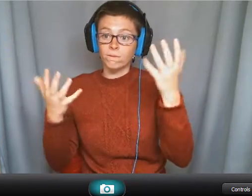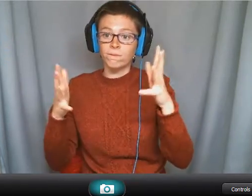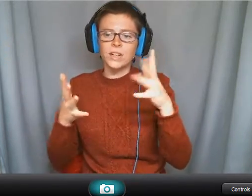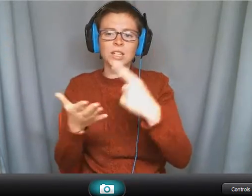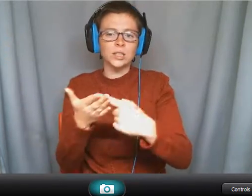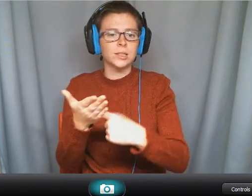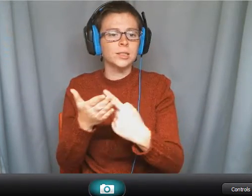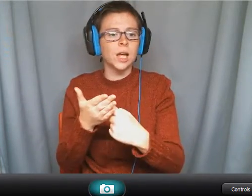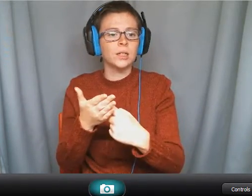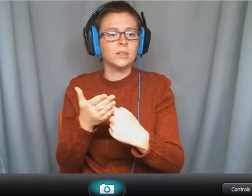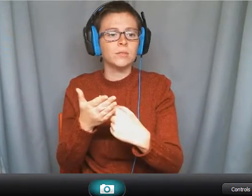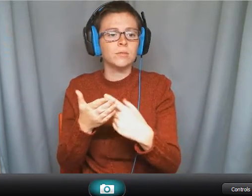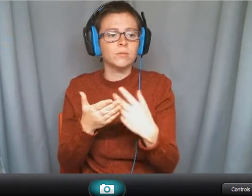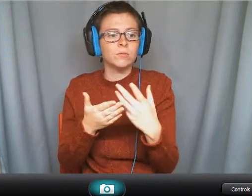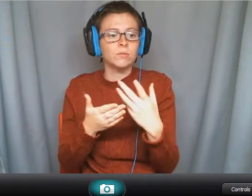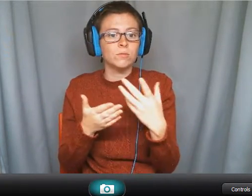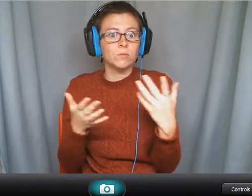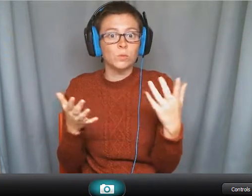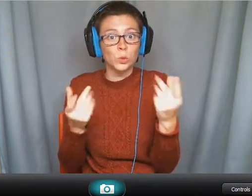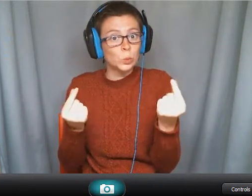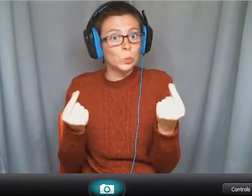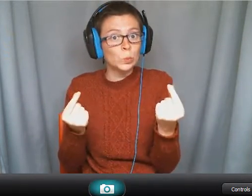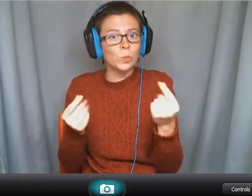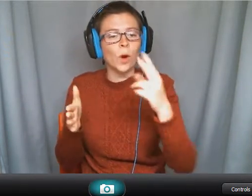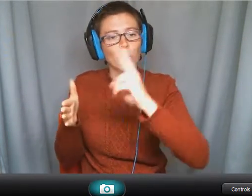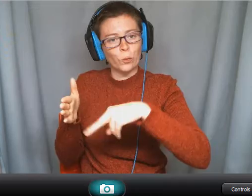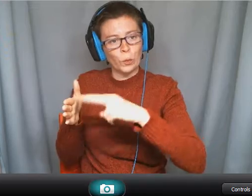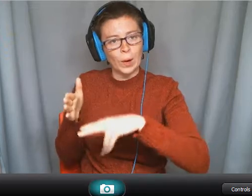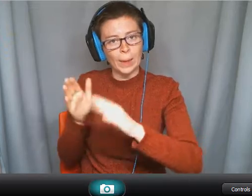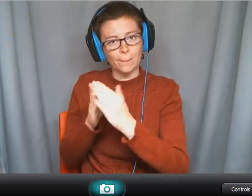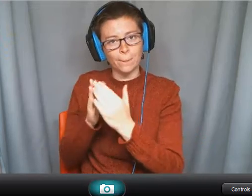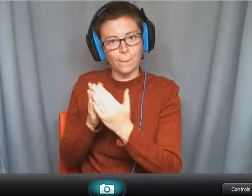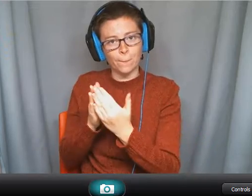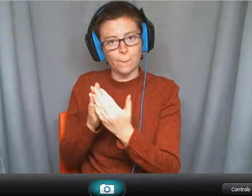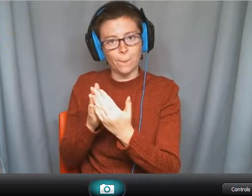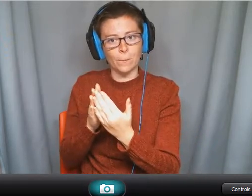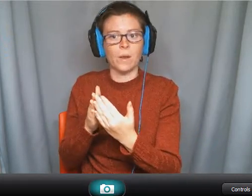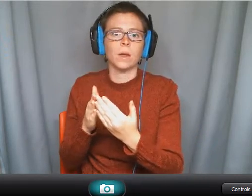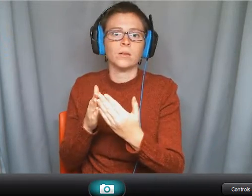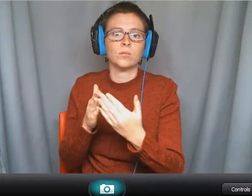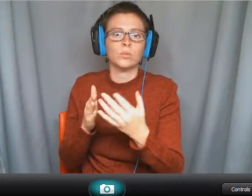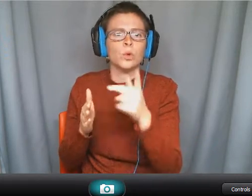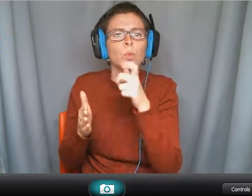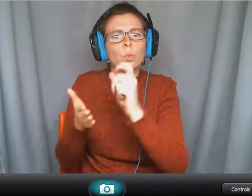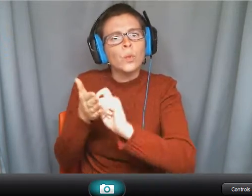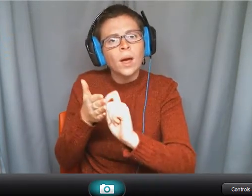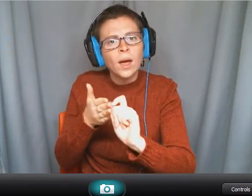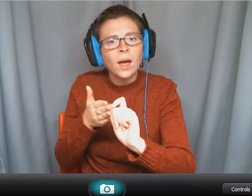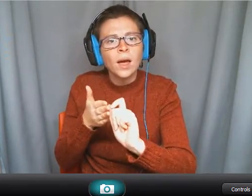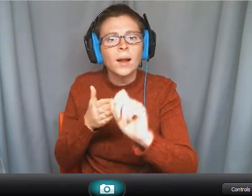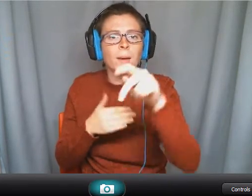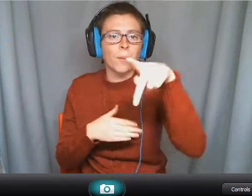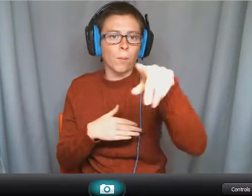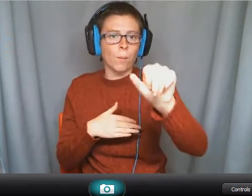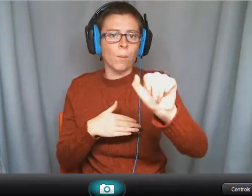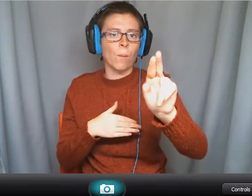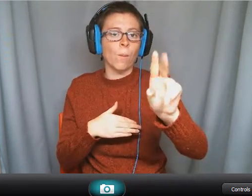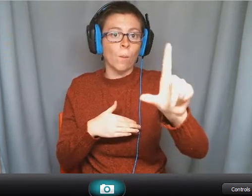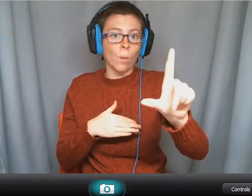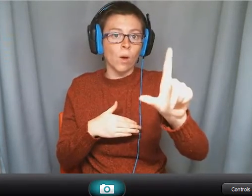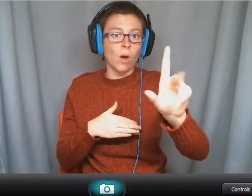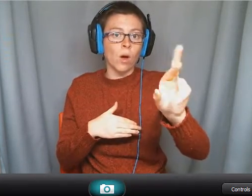Like Today? It was written by Paul Rogers. And the pictures, the book